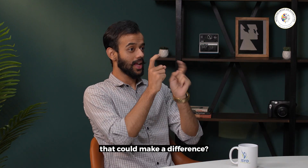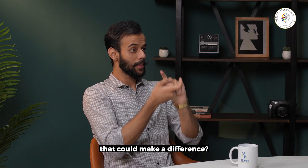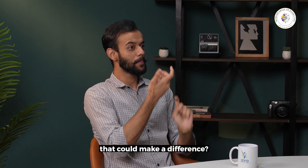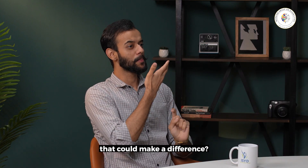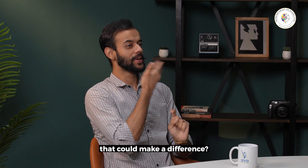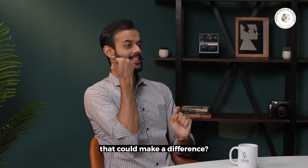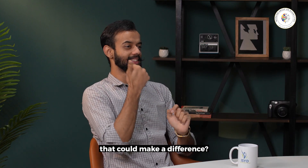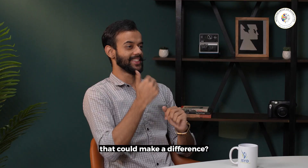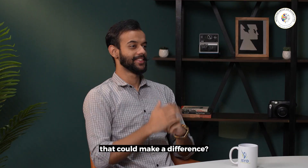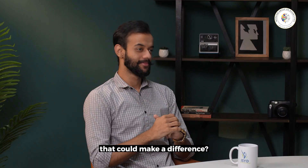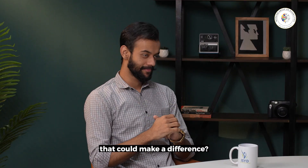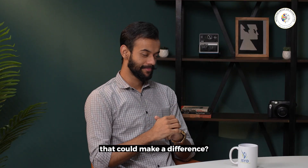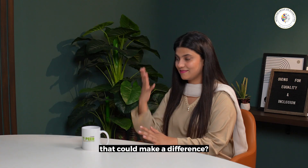difference?